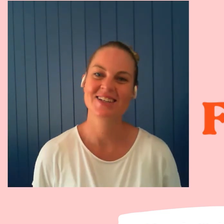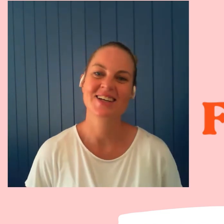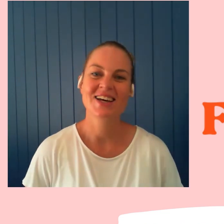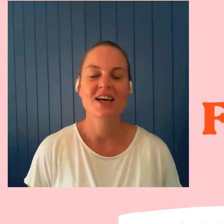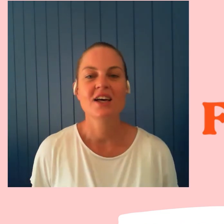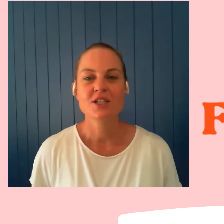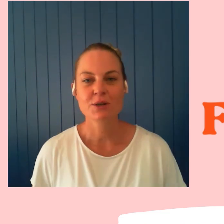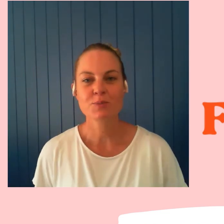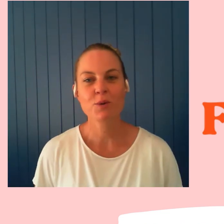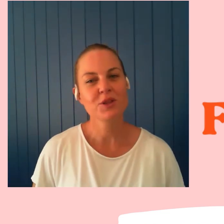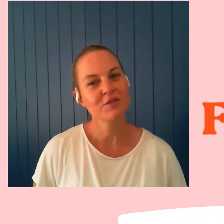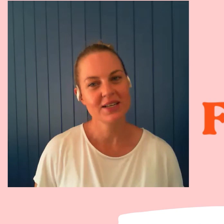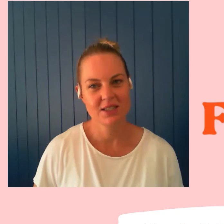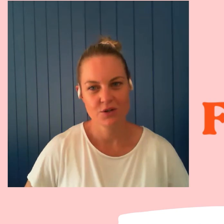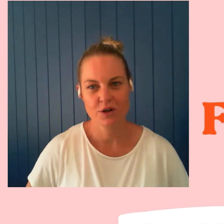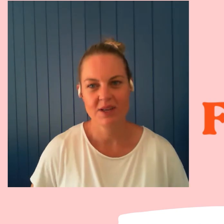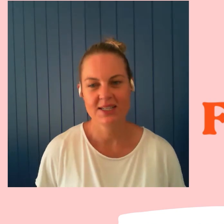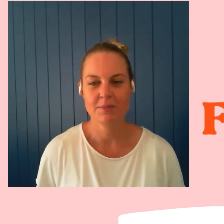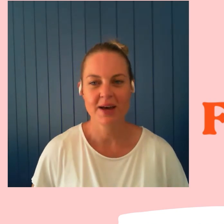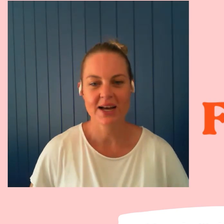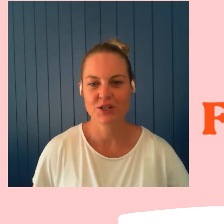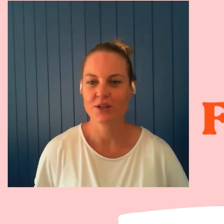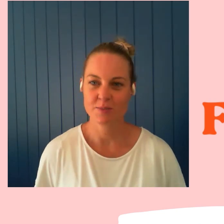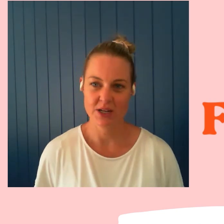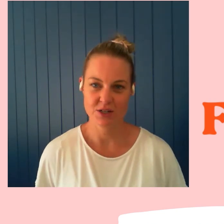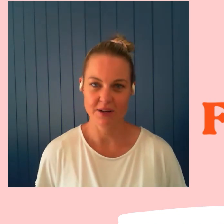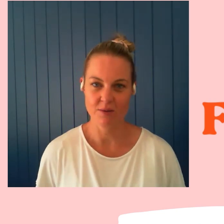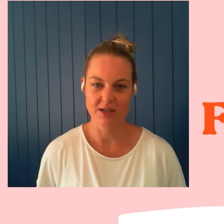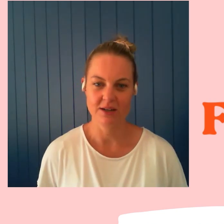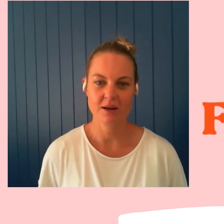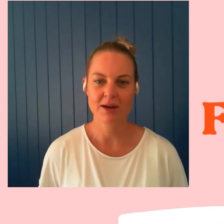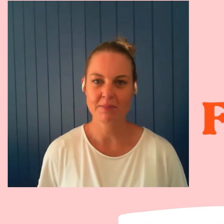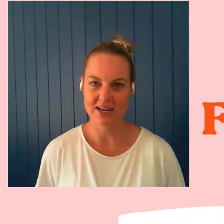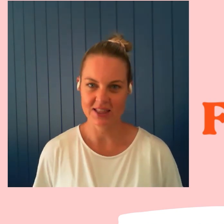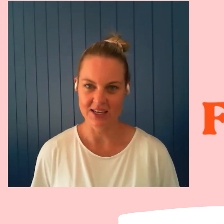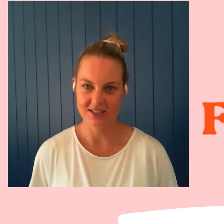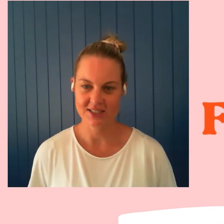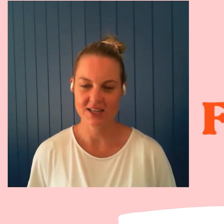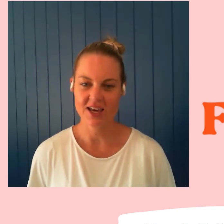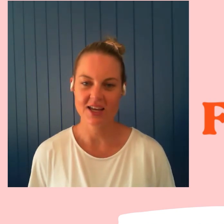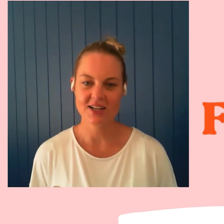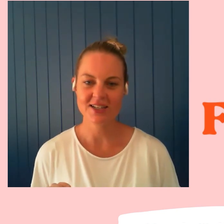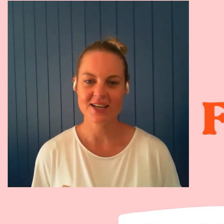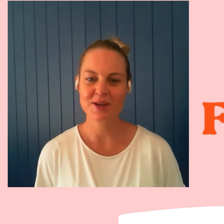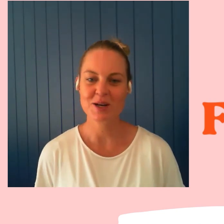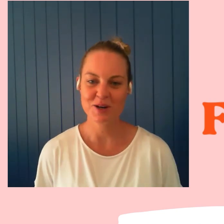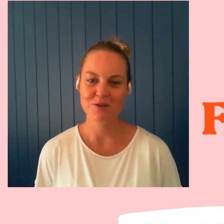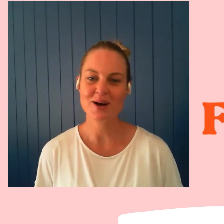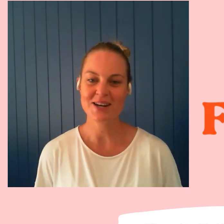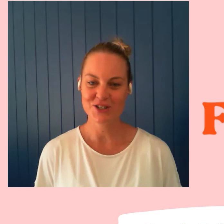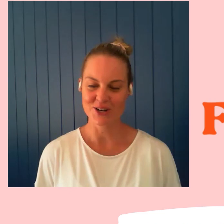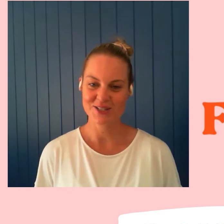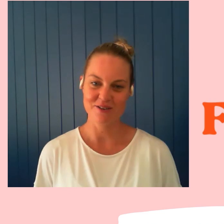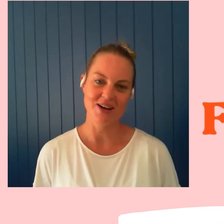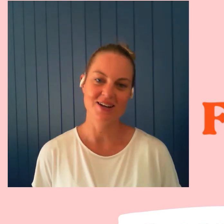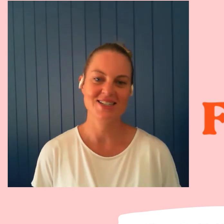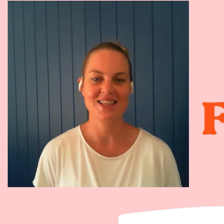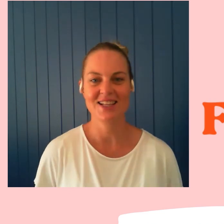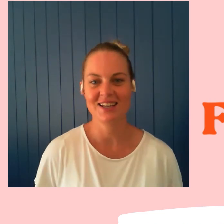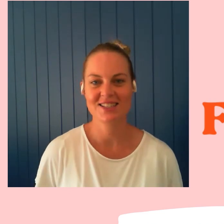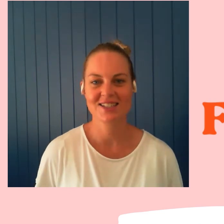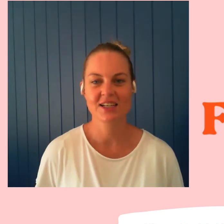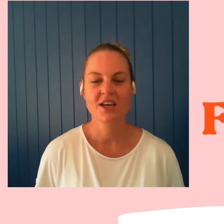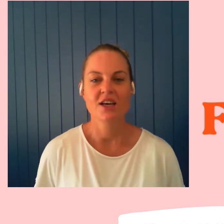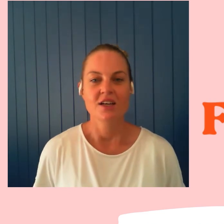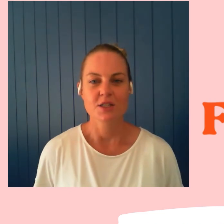way. She was born with a rare syndrome that has impacted her speech development, among many things. And it's been a bit of a windy journey so far, to say